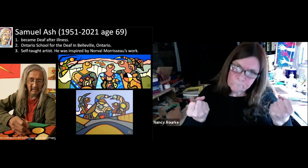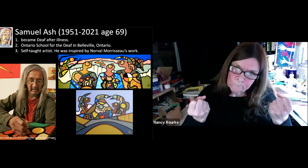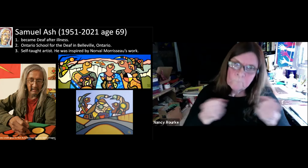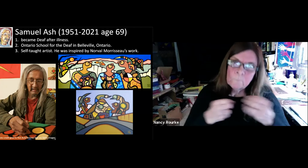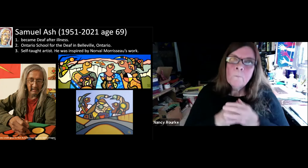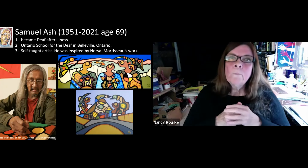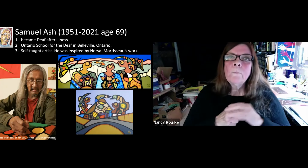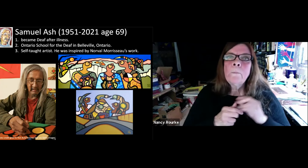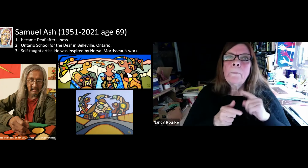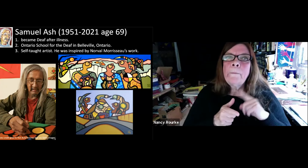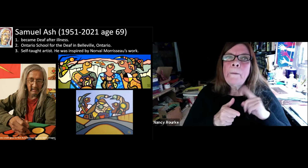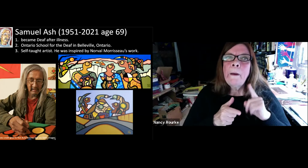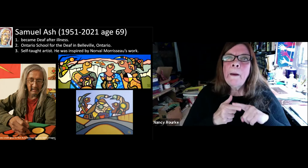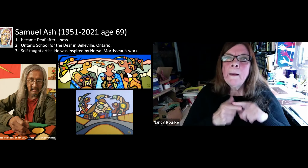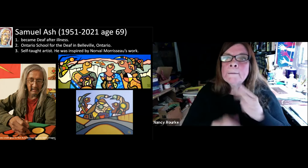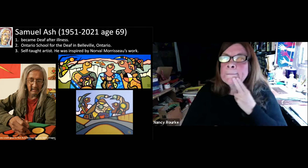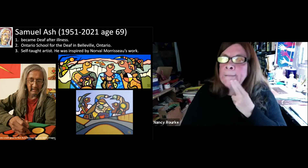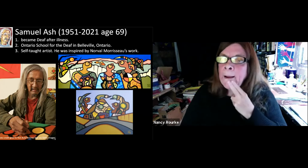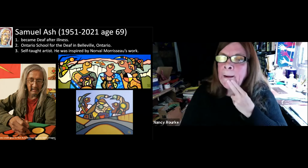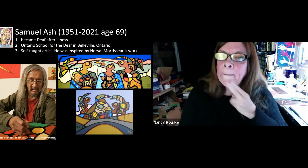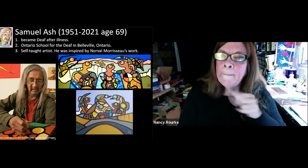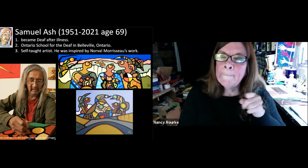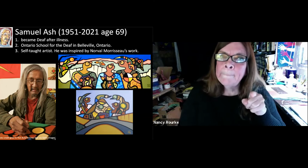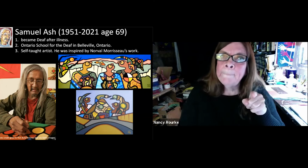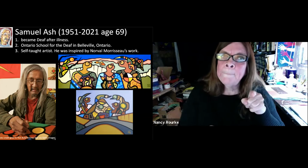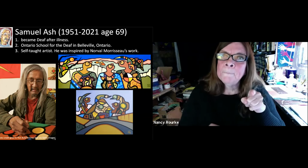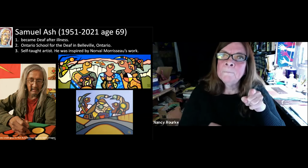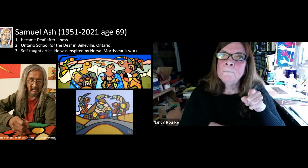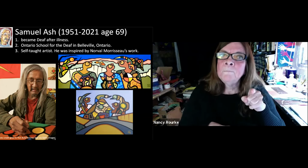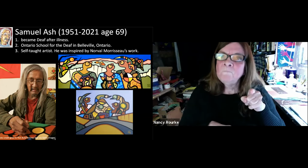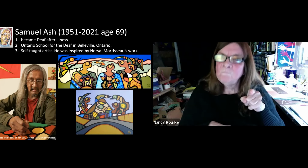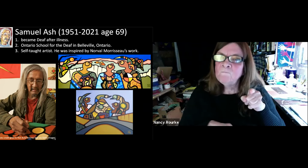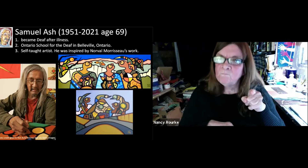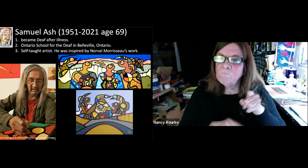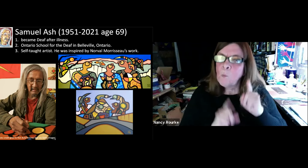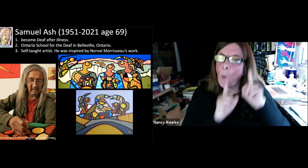that shelter. So that Samuels. recuperate. From his issues.